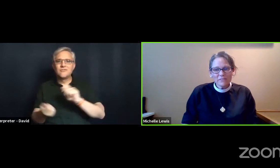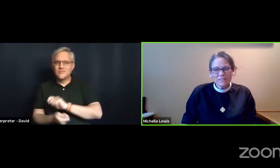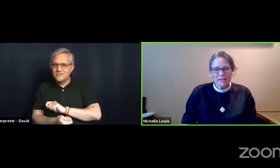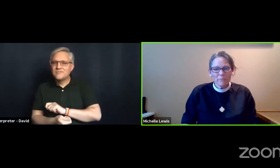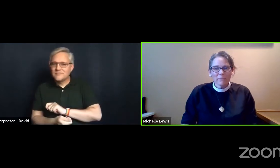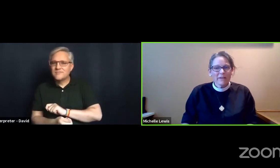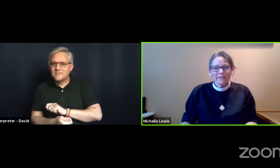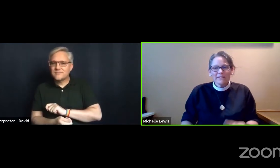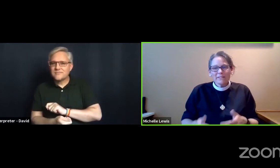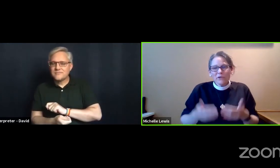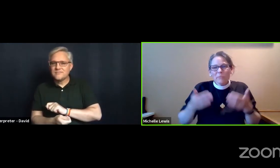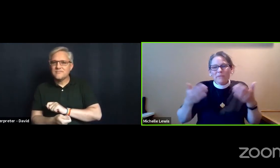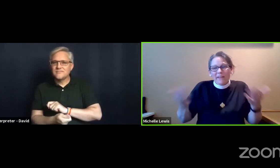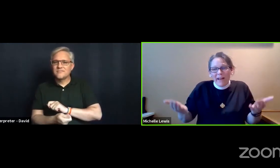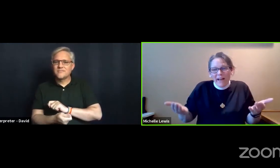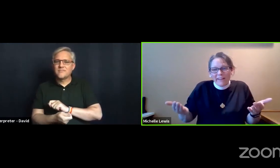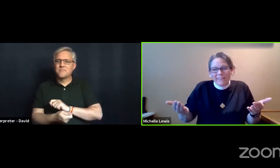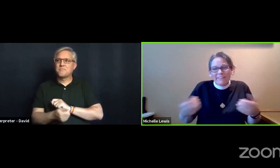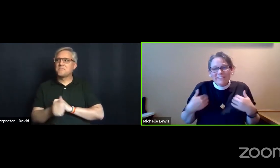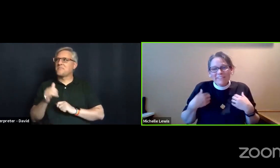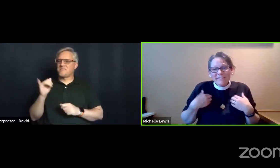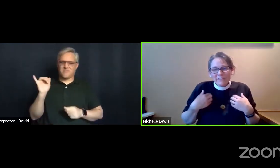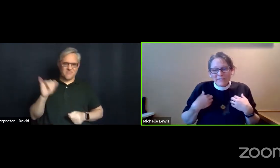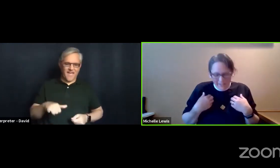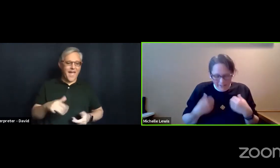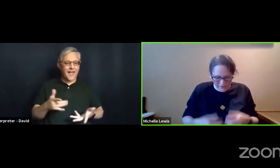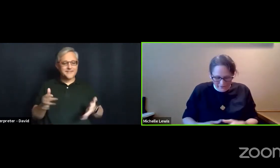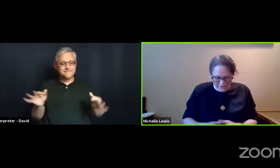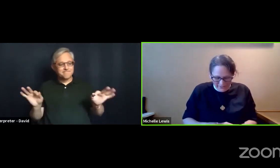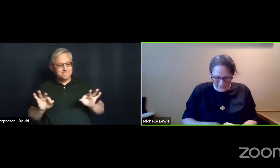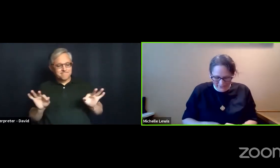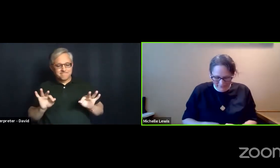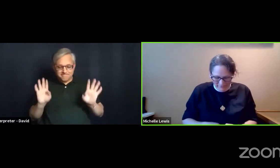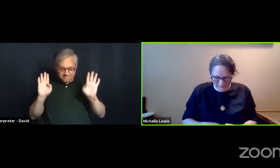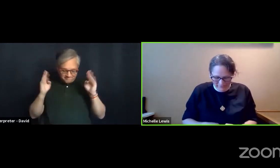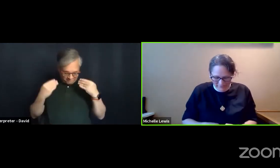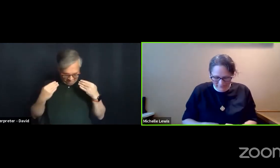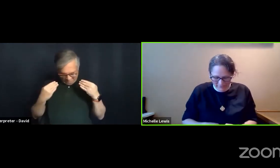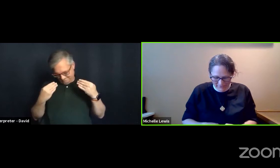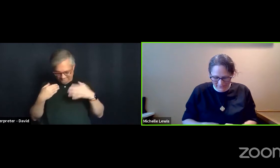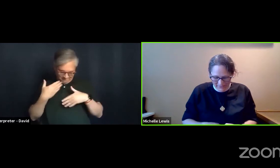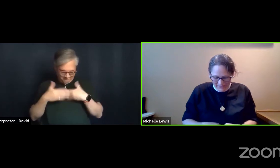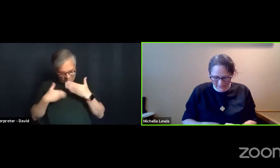It lifts them to go beyond just ourselves.